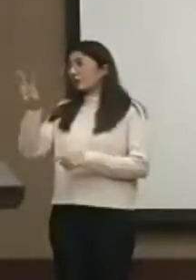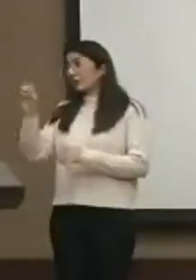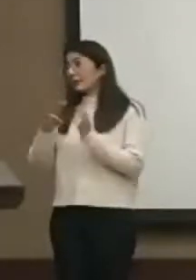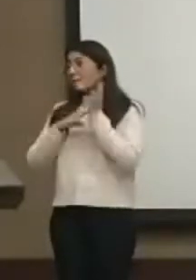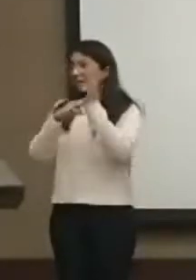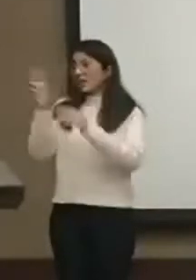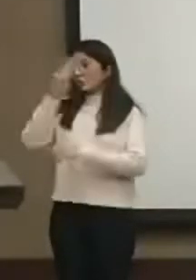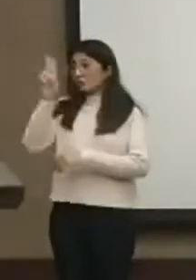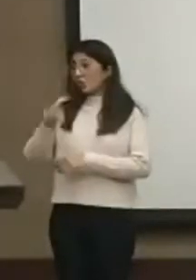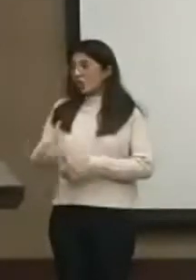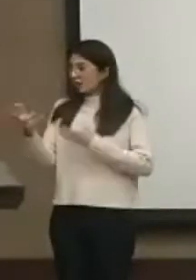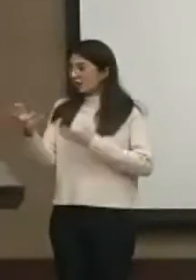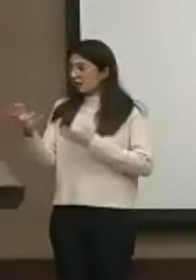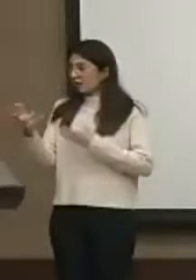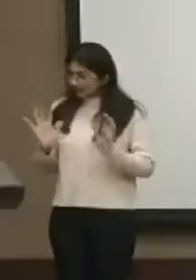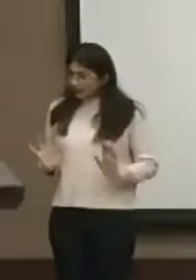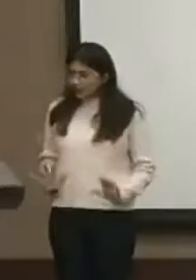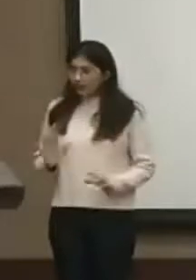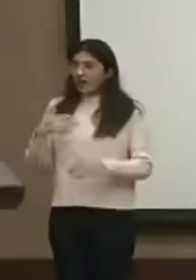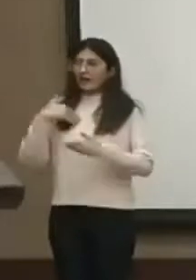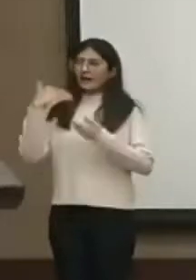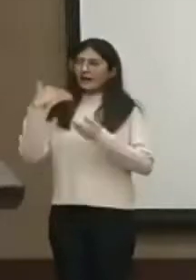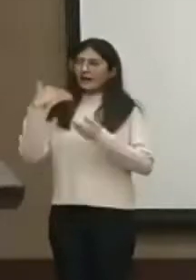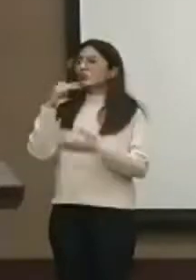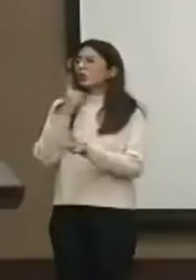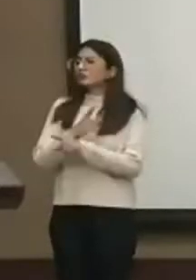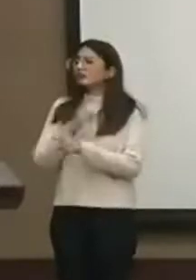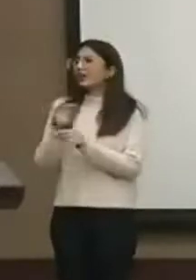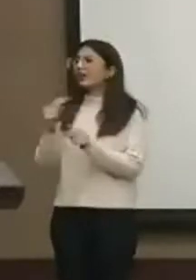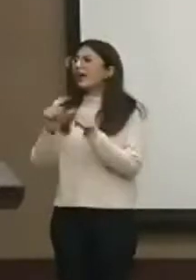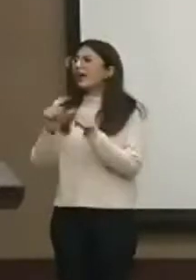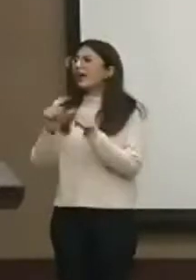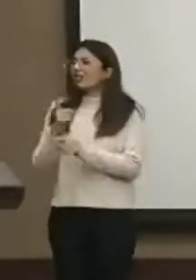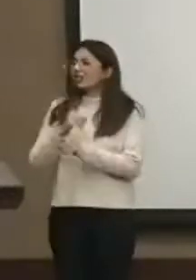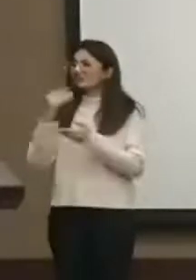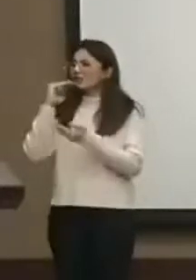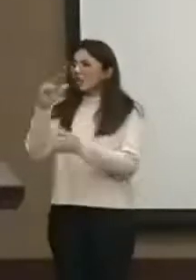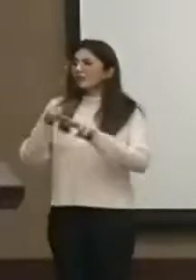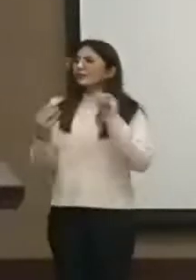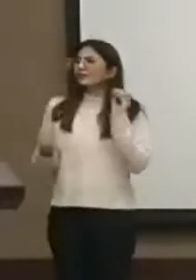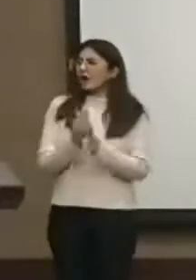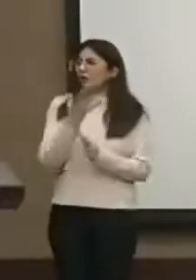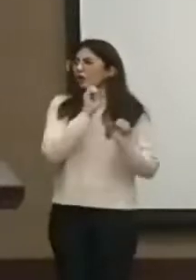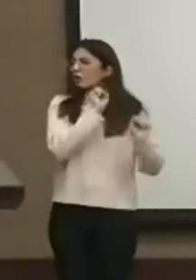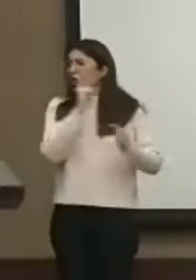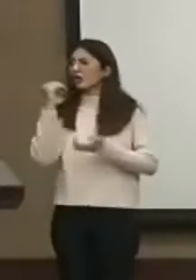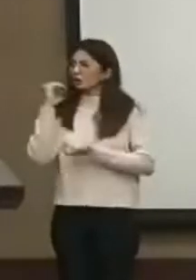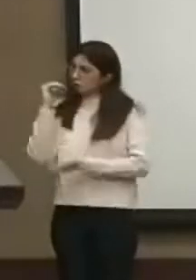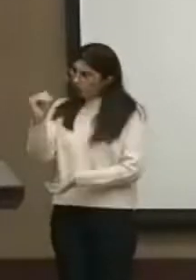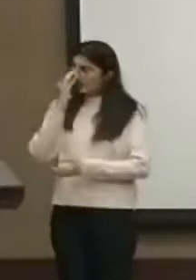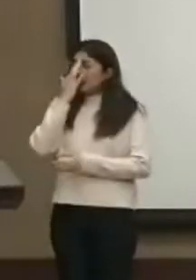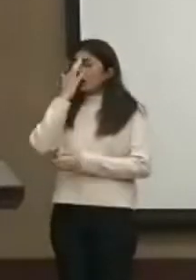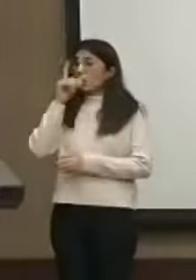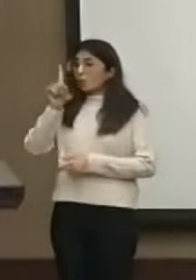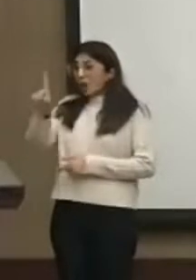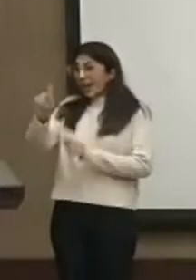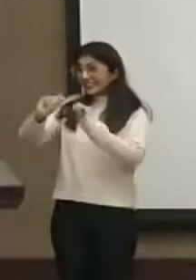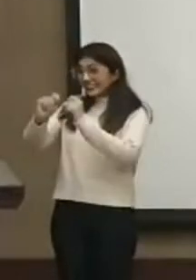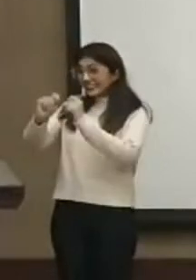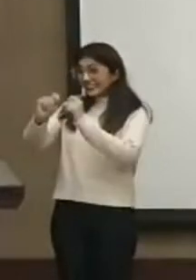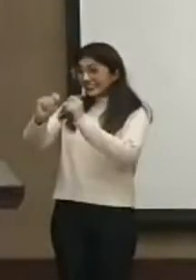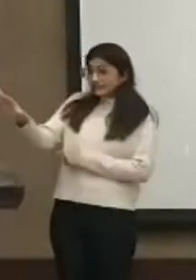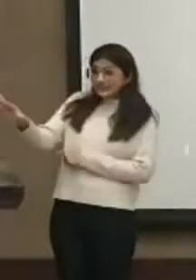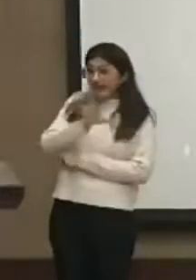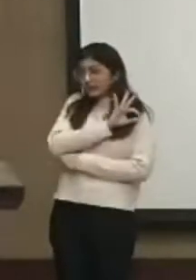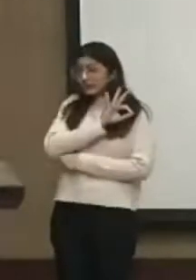something called the Annual Innovation Awards, which is called the Founder Awards, which means out of 100,000 employees, one team is selected who gets